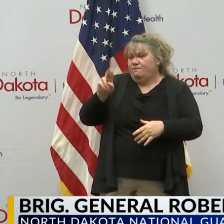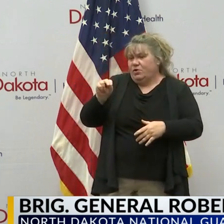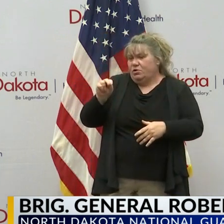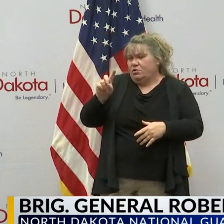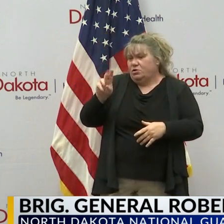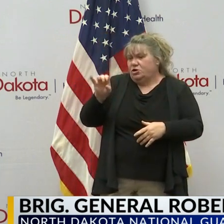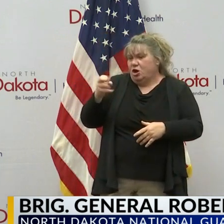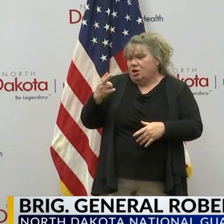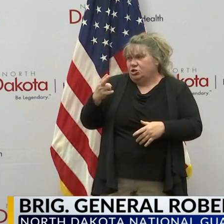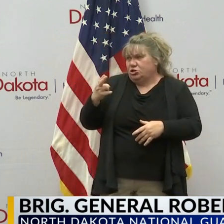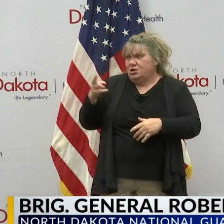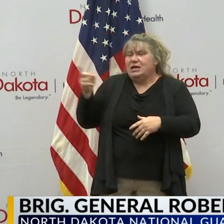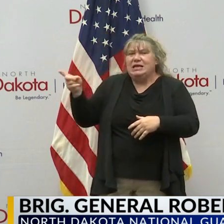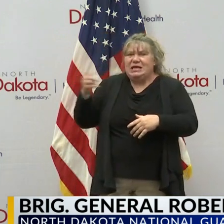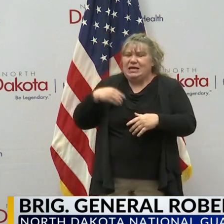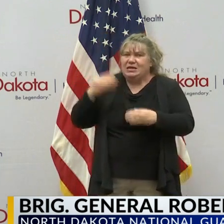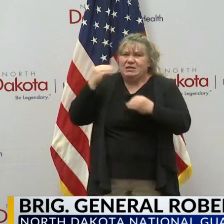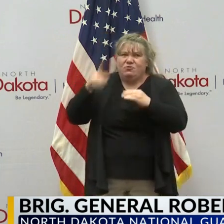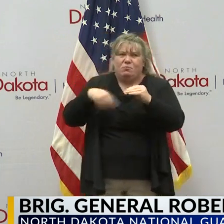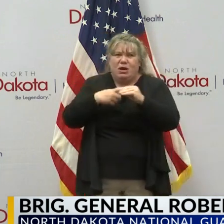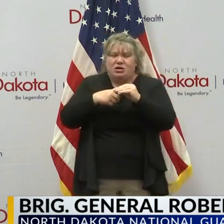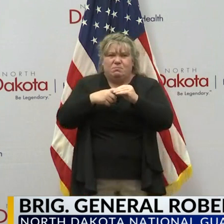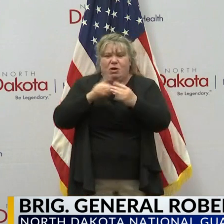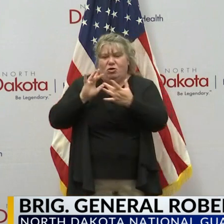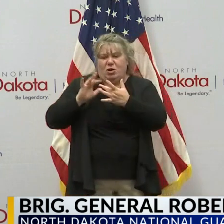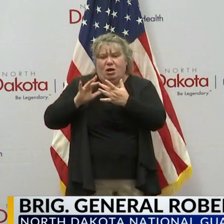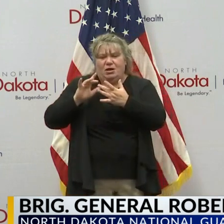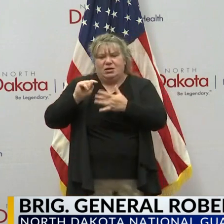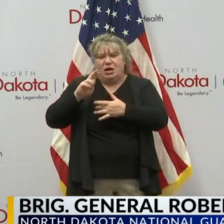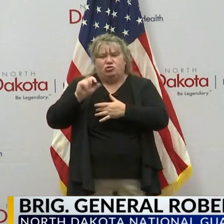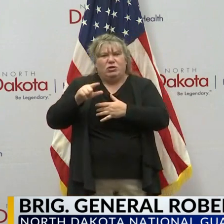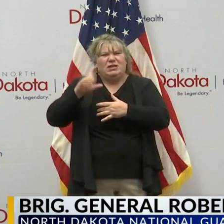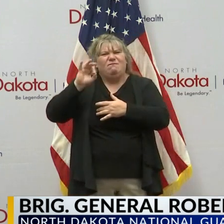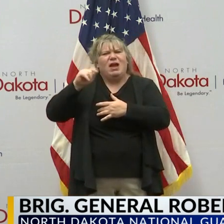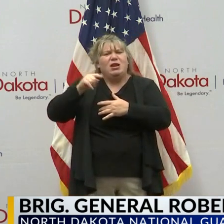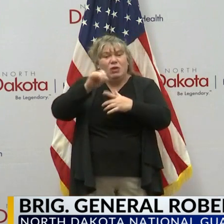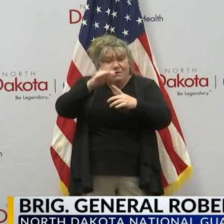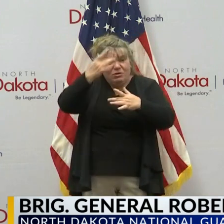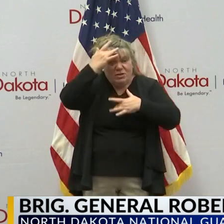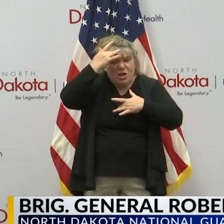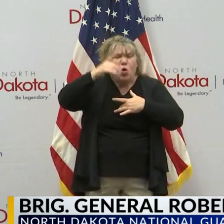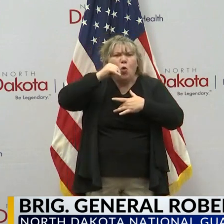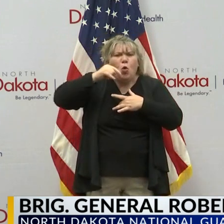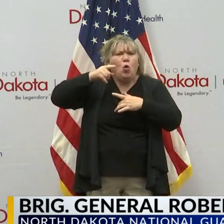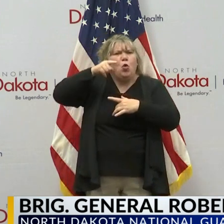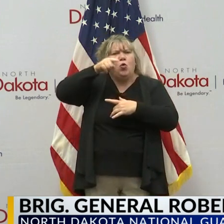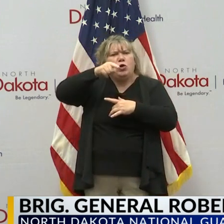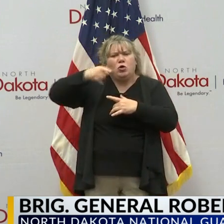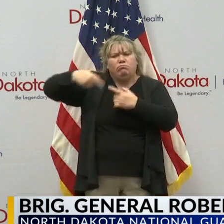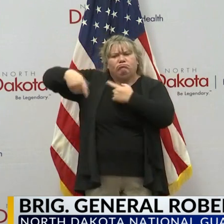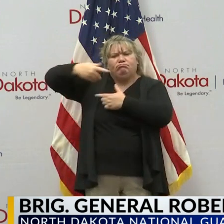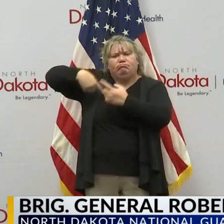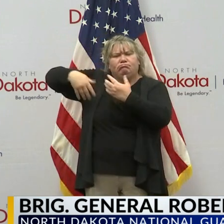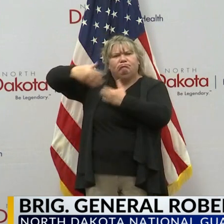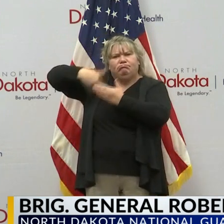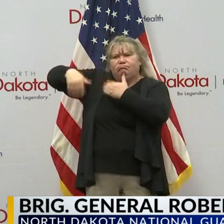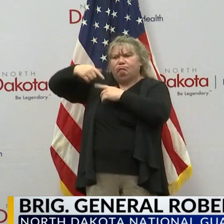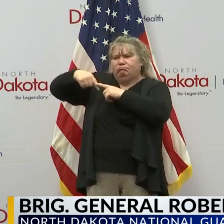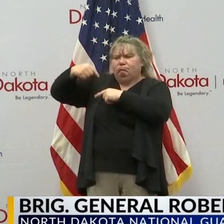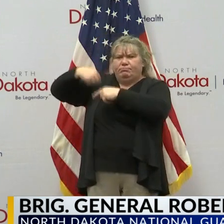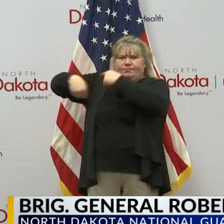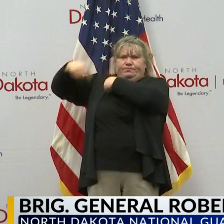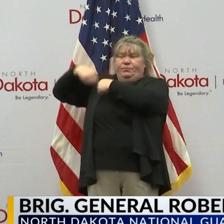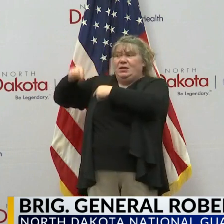table with contact tracing. You can't have mass testing without having contact tracing, and his skills and abilities